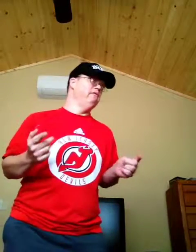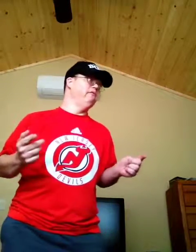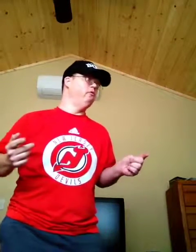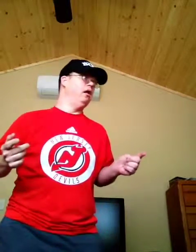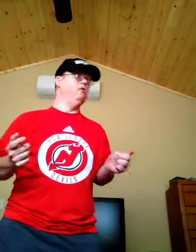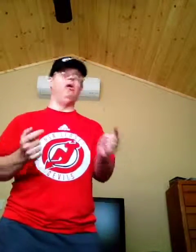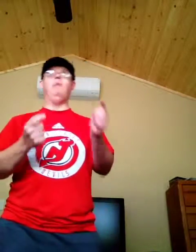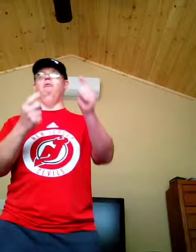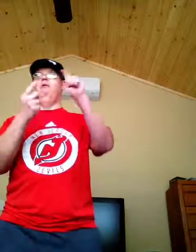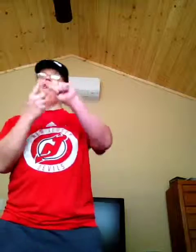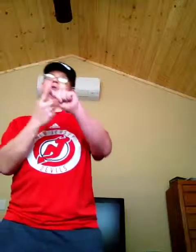For example,